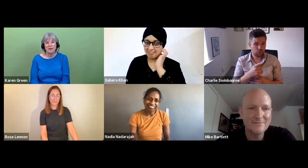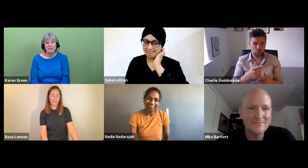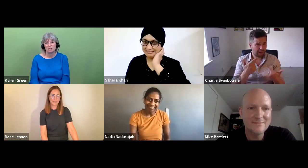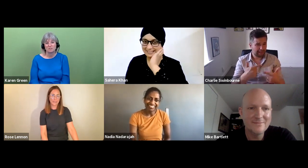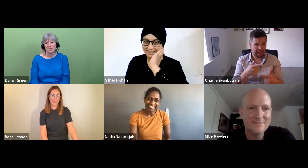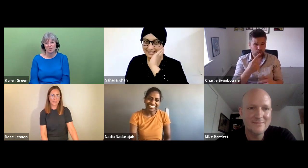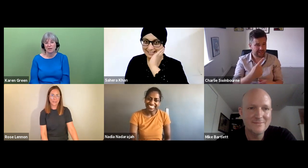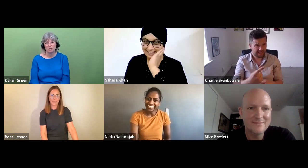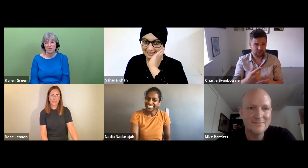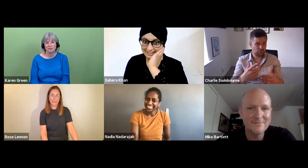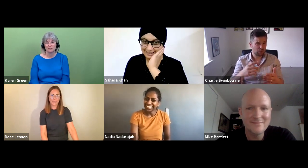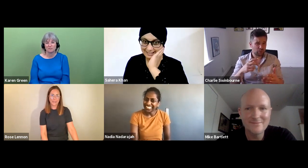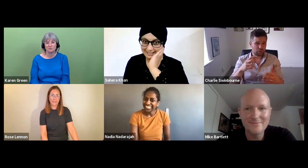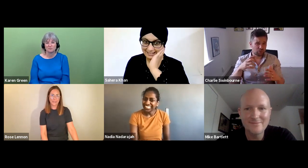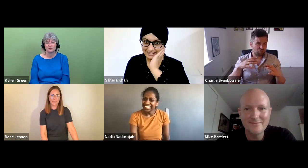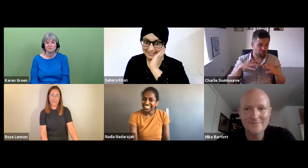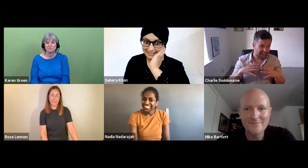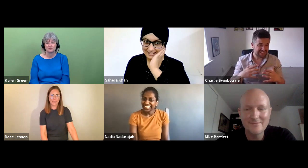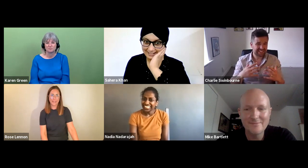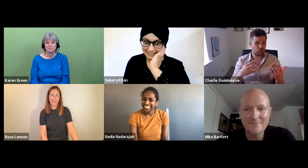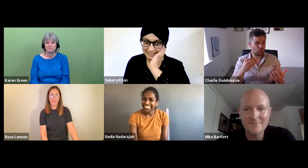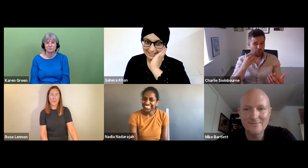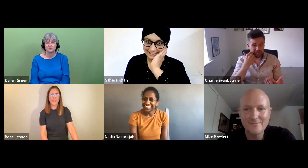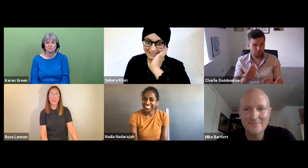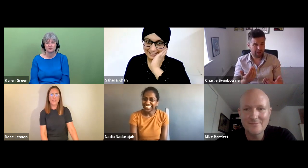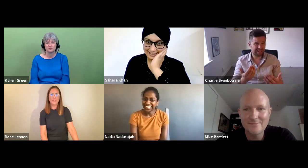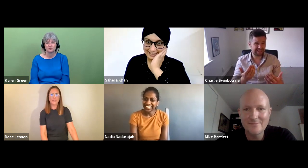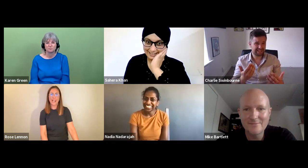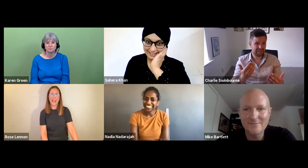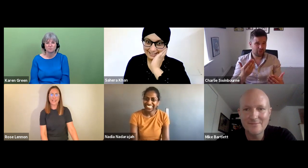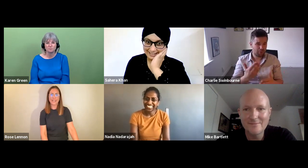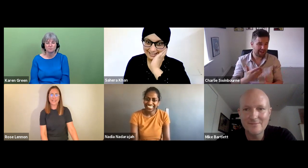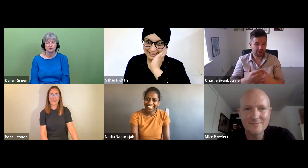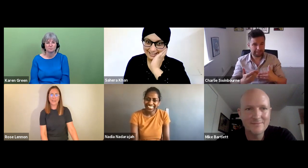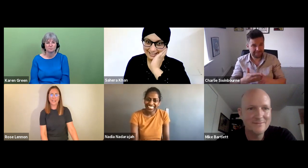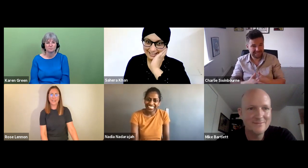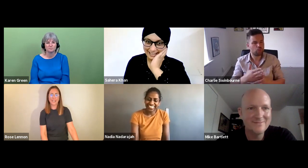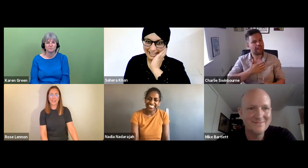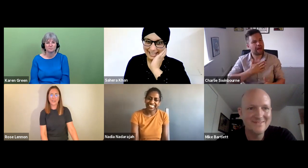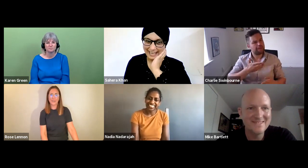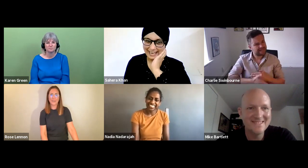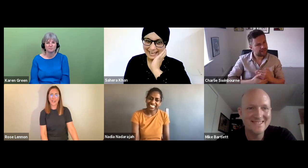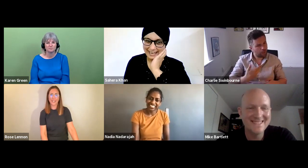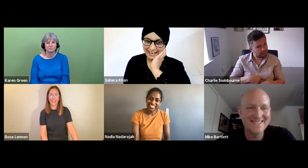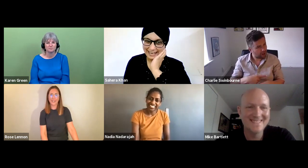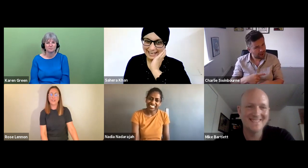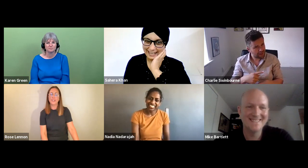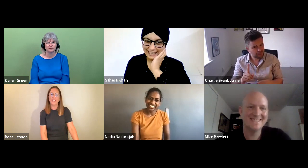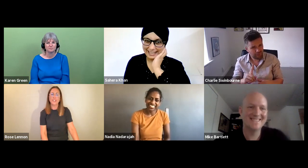manage well. And what do you do to relax? I mean, are you just always working, or are you just